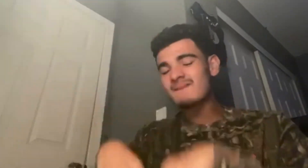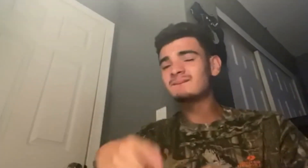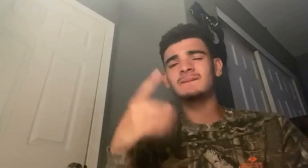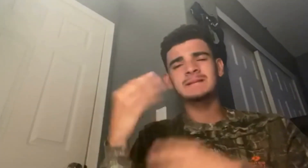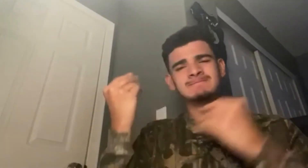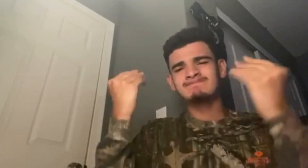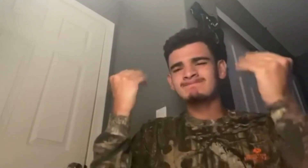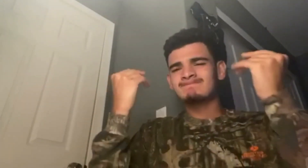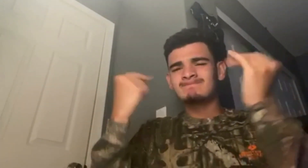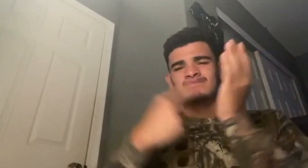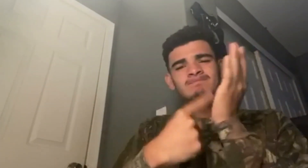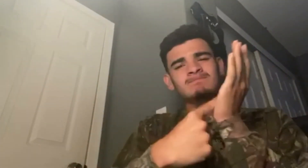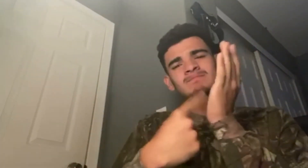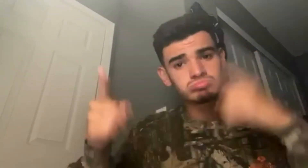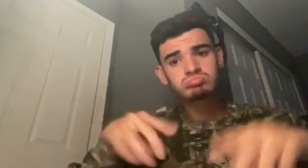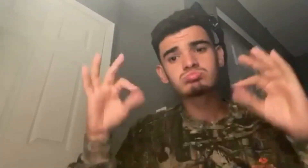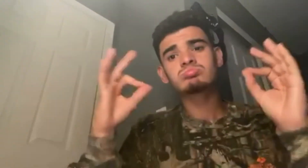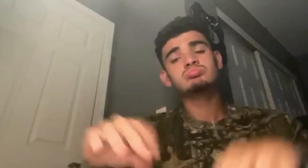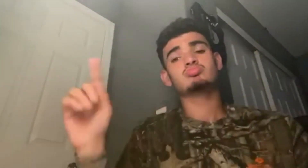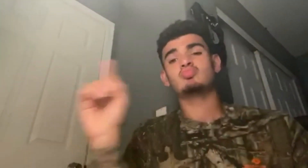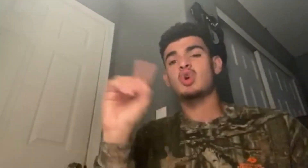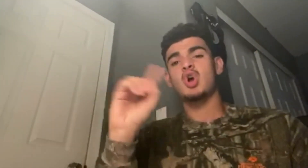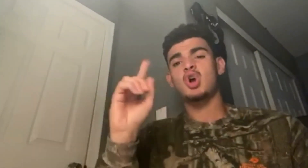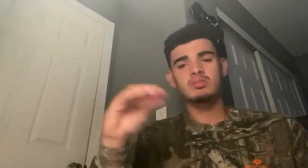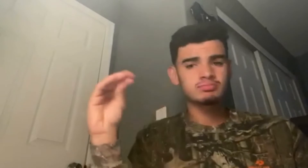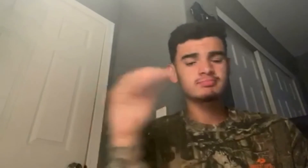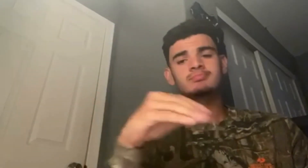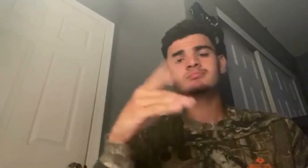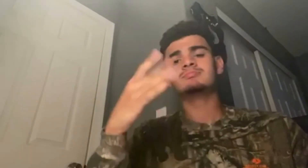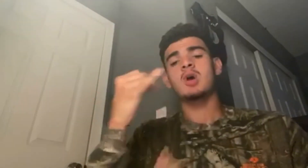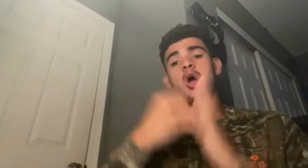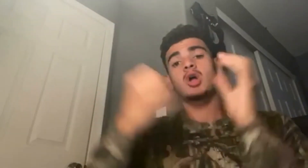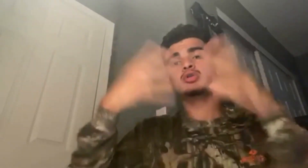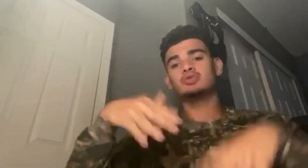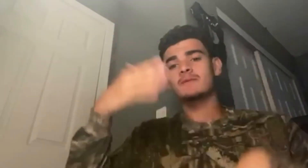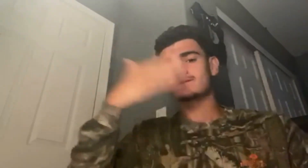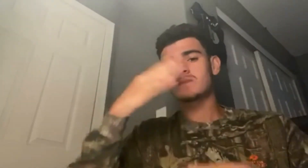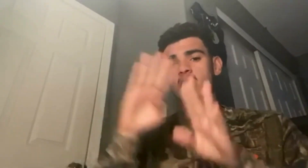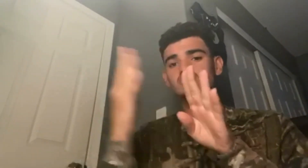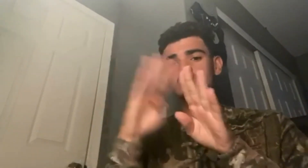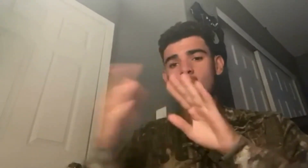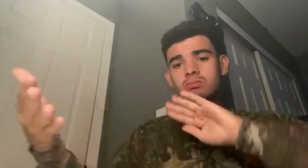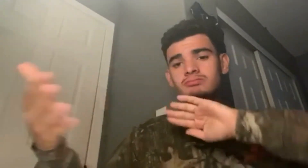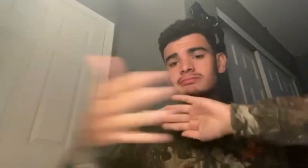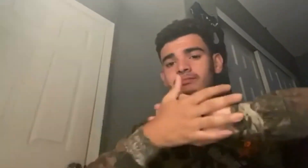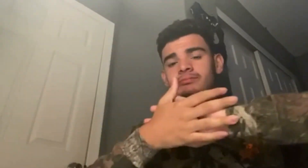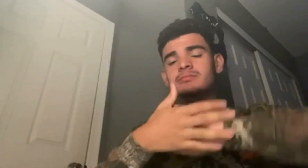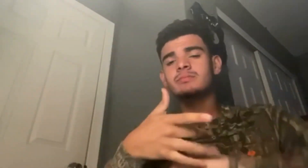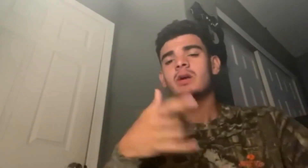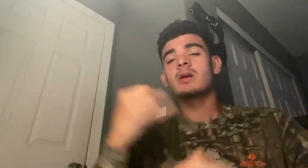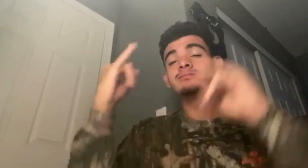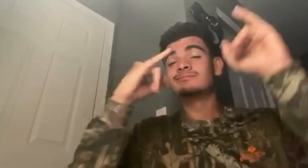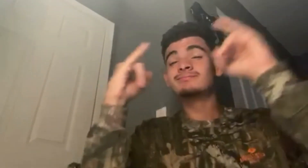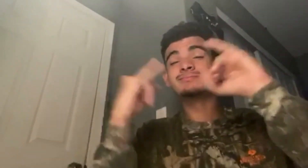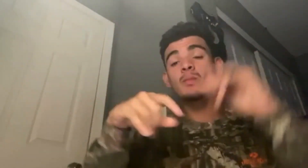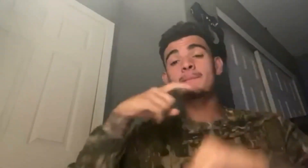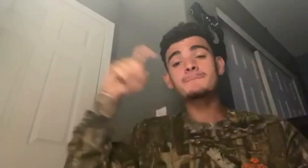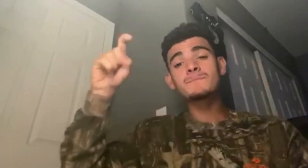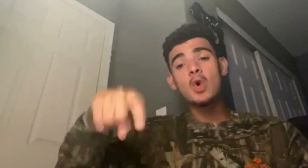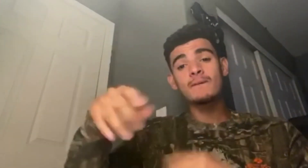and we had to take it down. But we've thought about where we could replace that Deaf flag and we decided in front of the